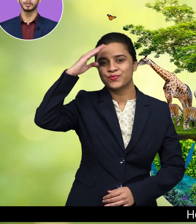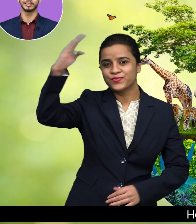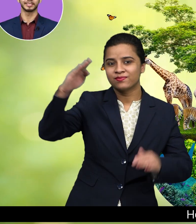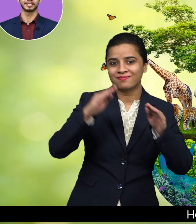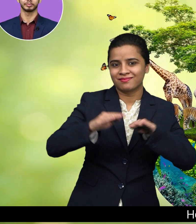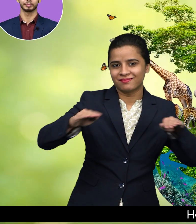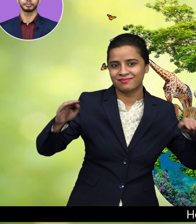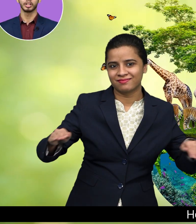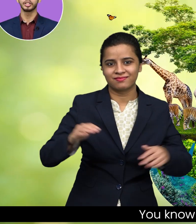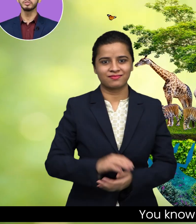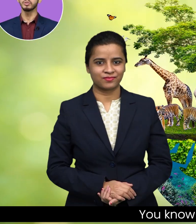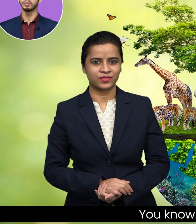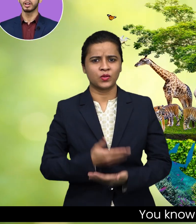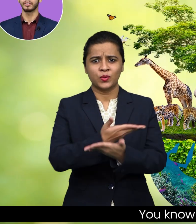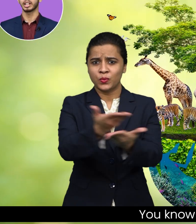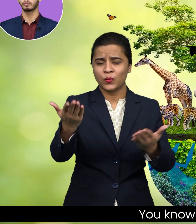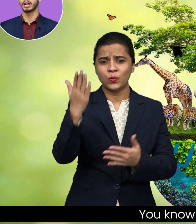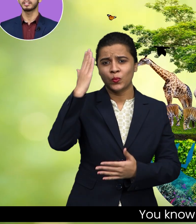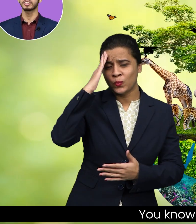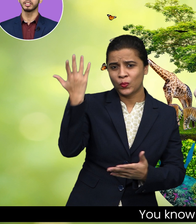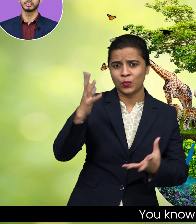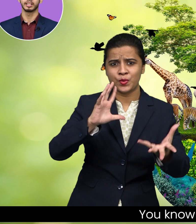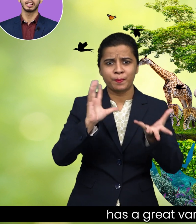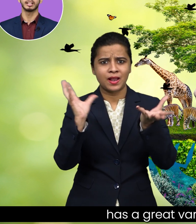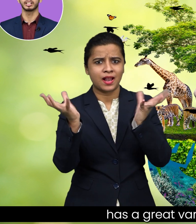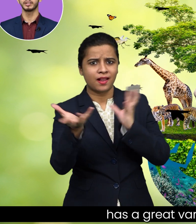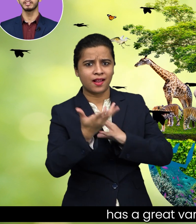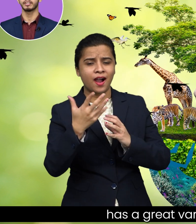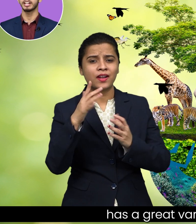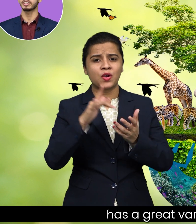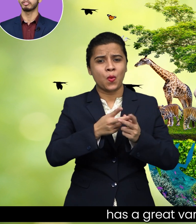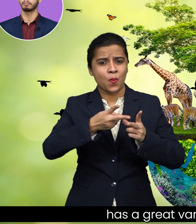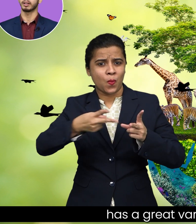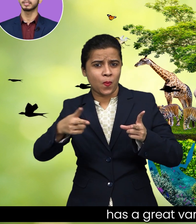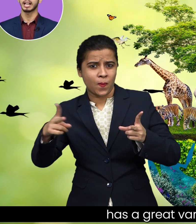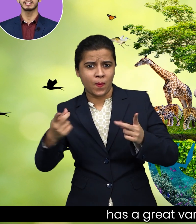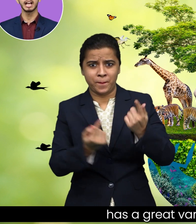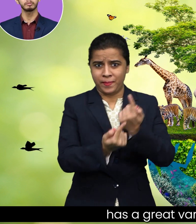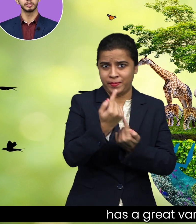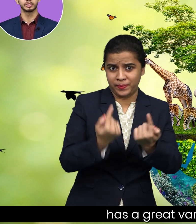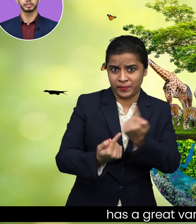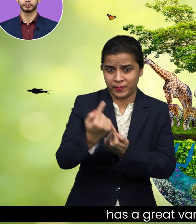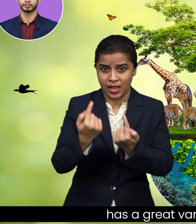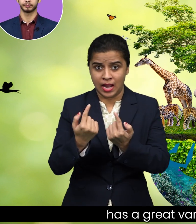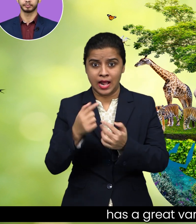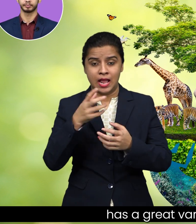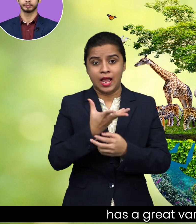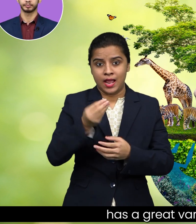Hello students! You know that our planet Earth has a great variety of plants and